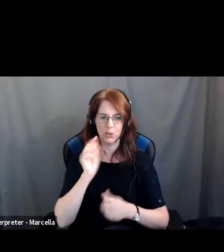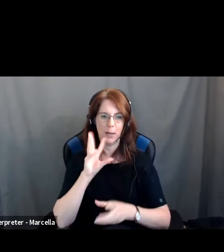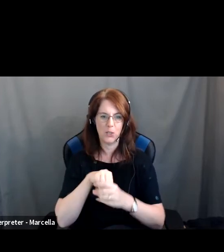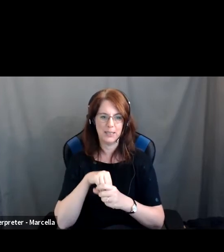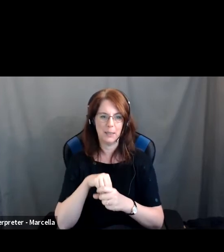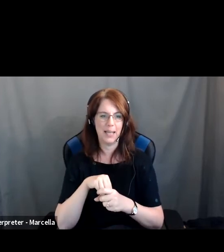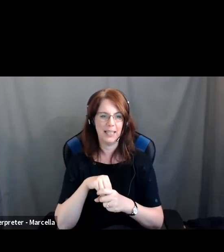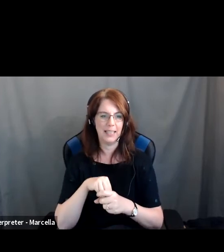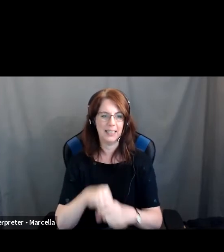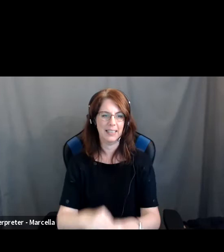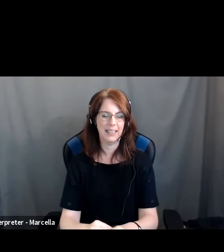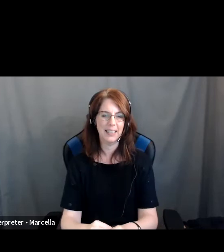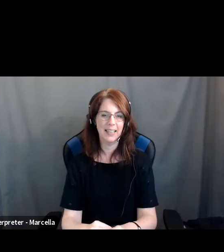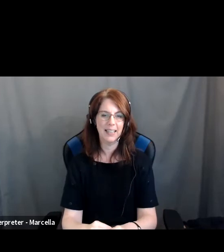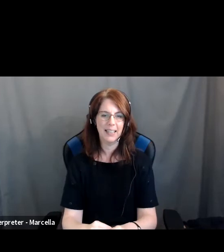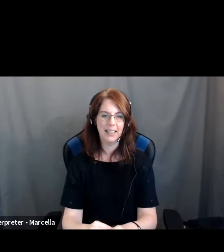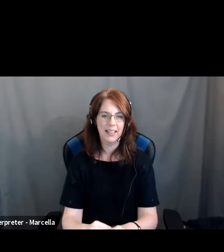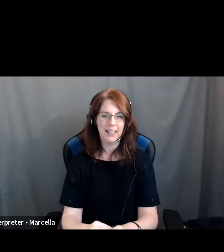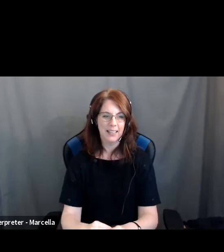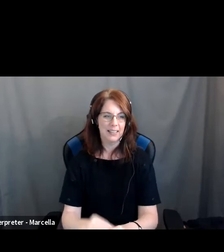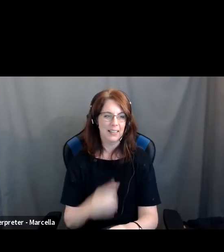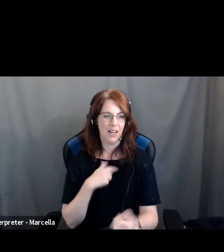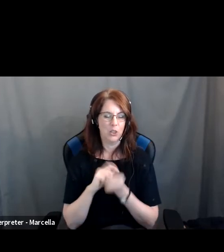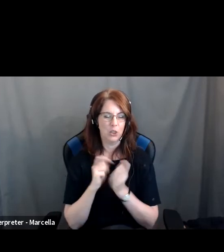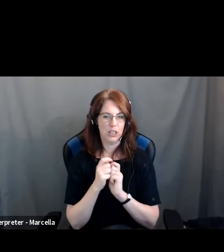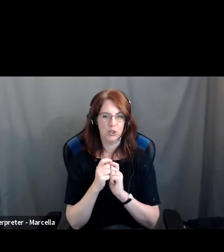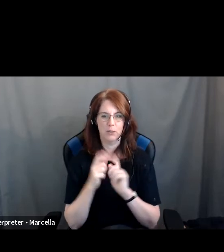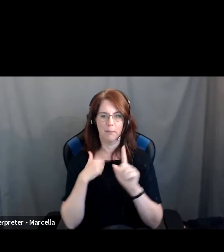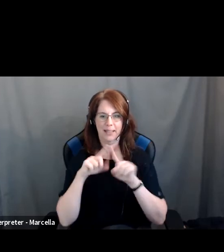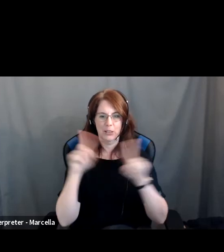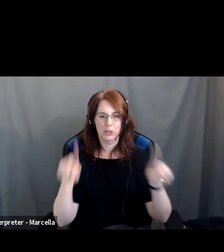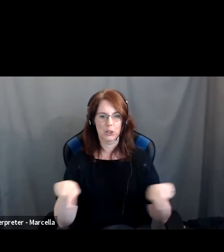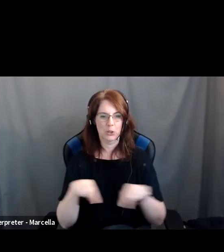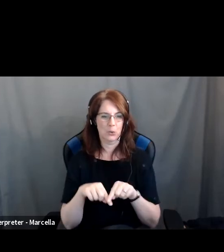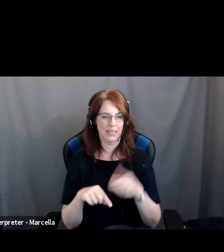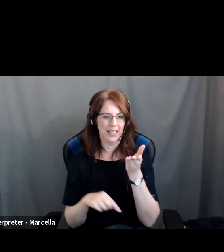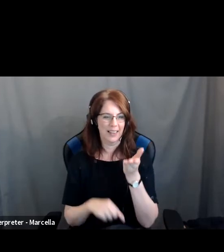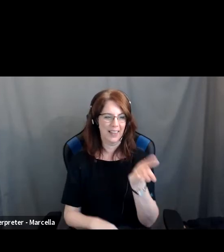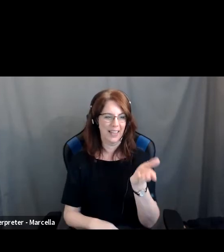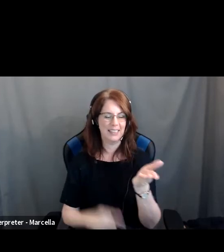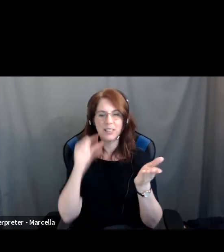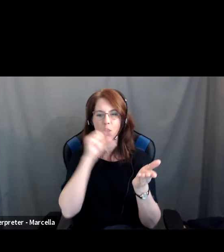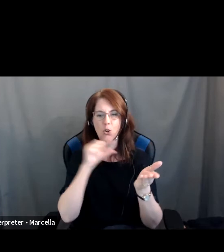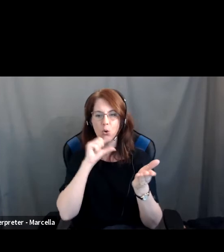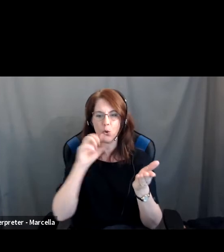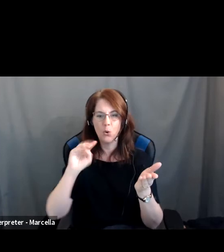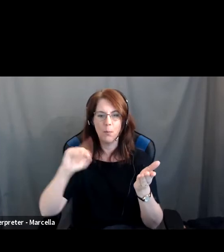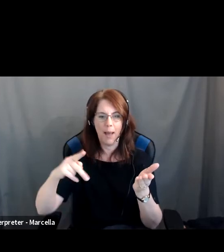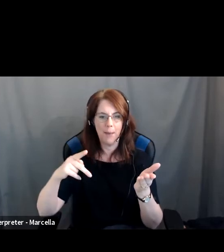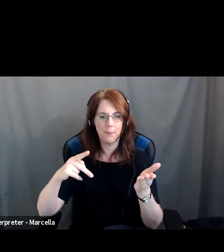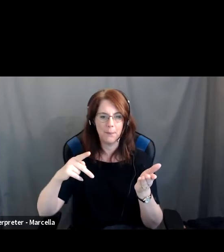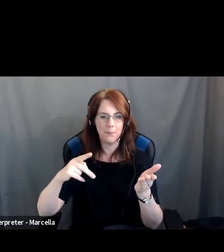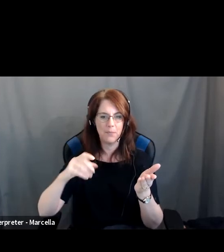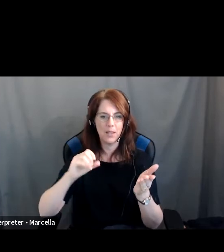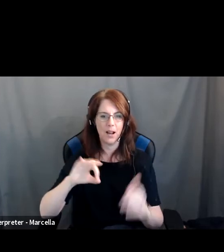participating. I have just changed and shared my screen now. This is a Google map, the images of a Google map